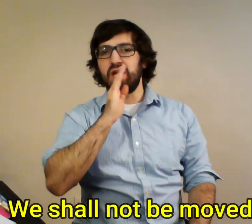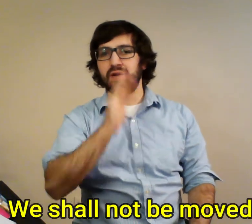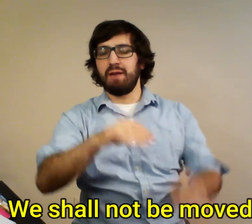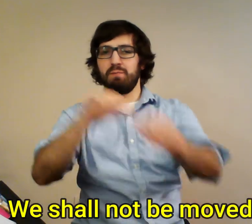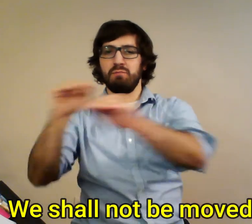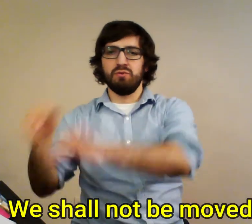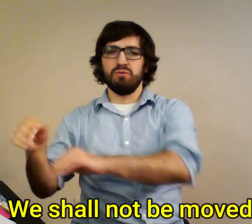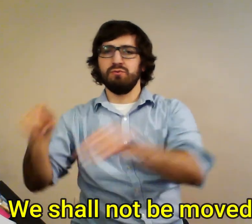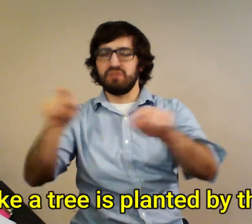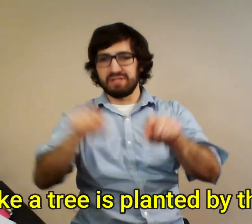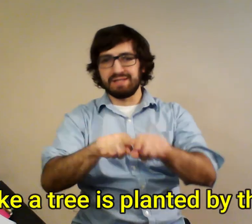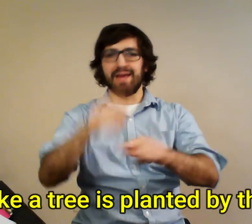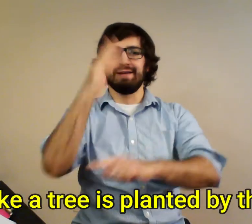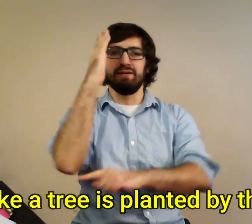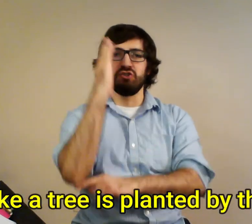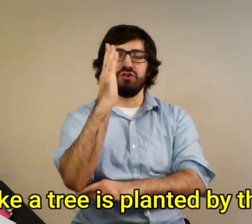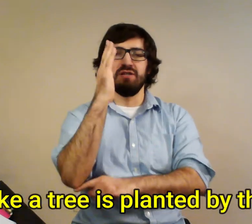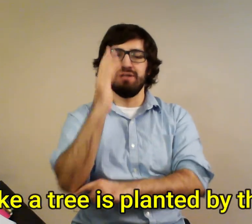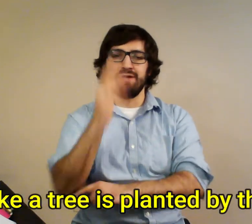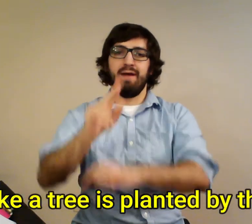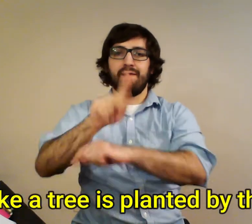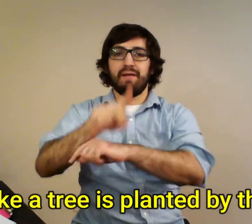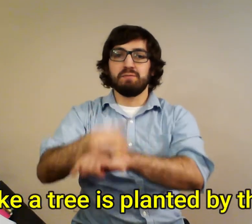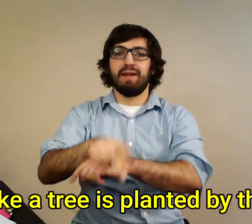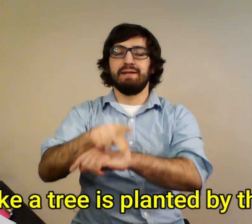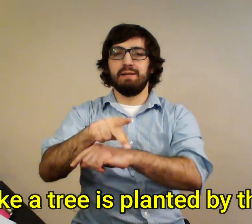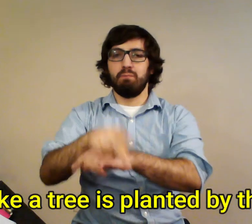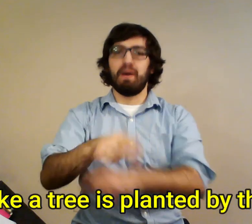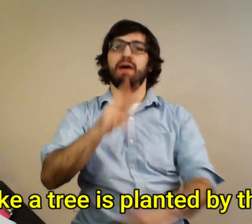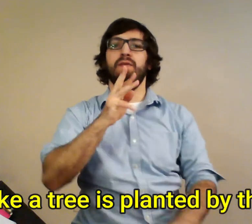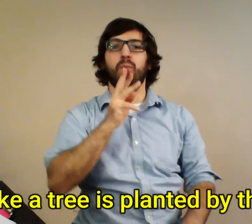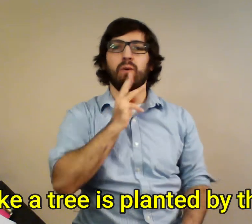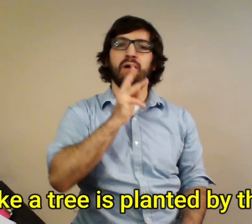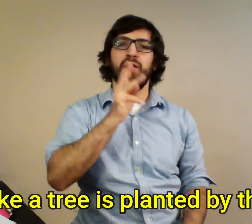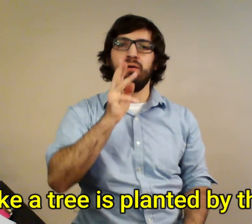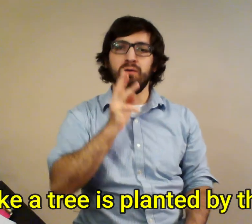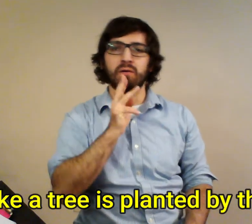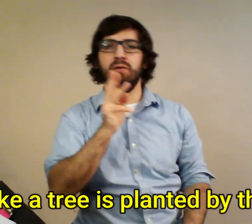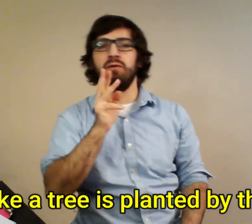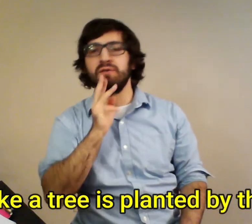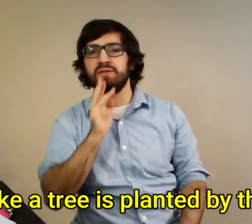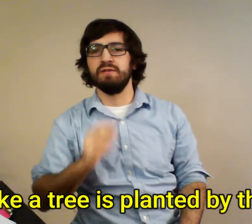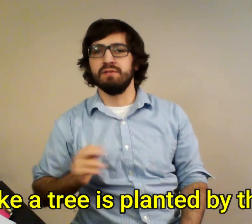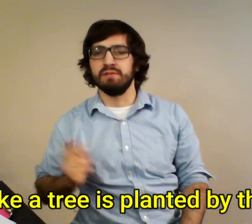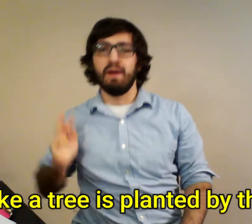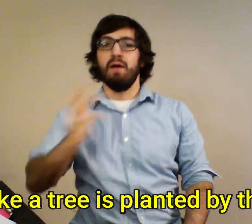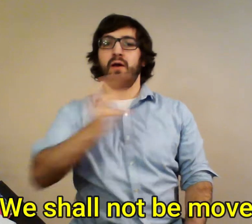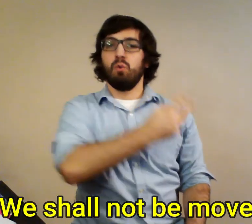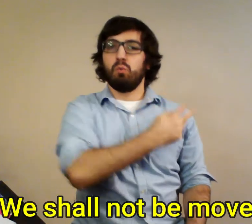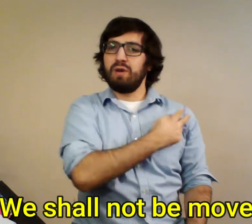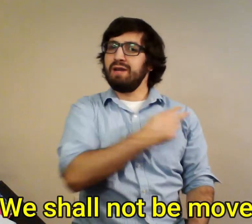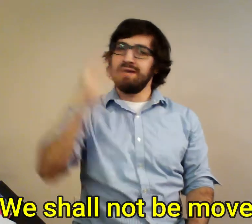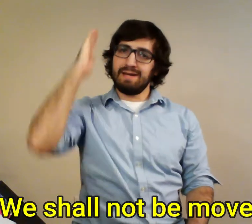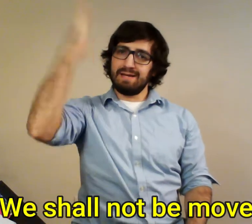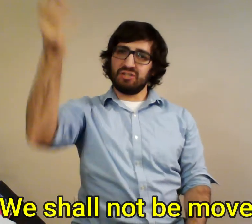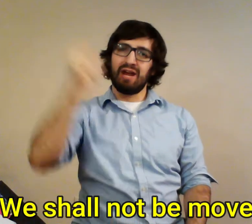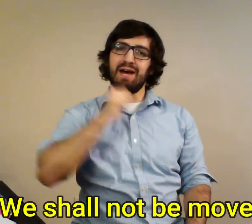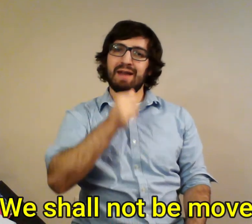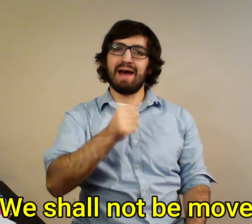shall not be moved, just like a tree that's planted by the water. We shall not